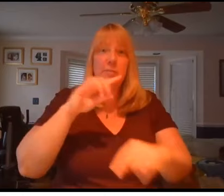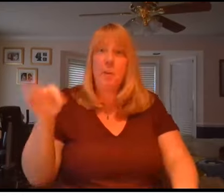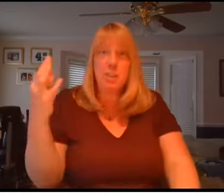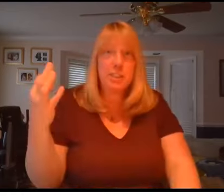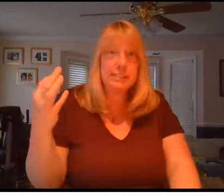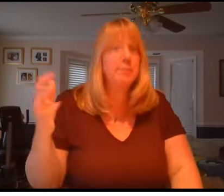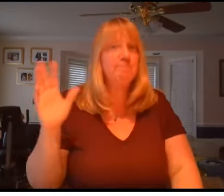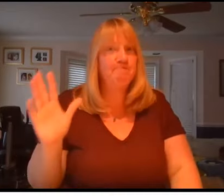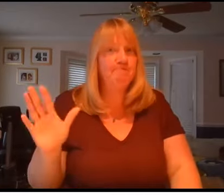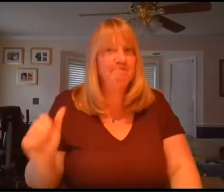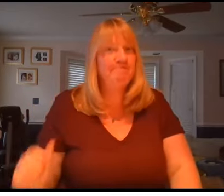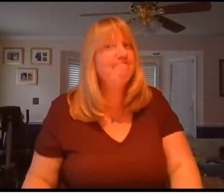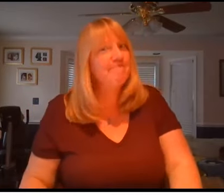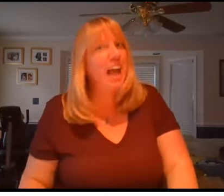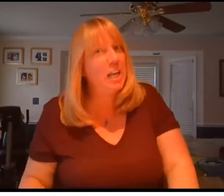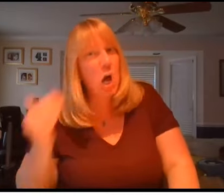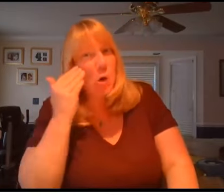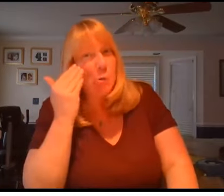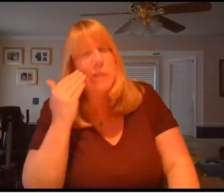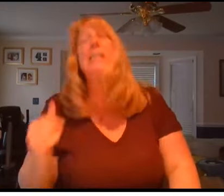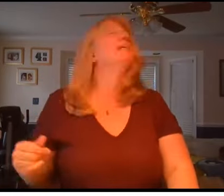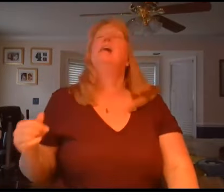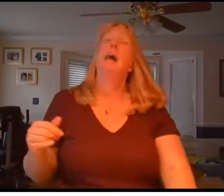linguistically that the signs were French. I know.